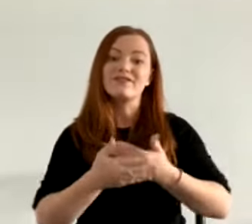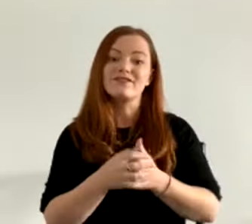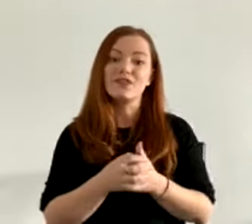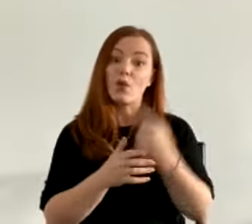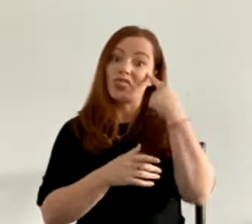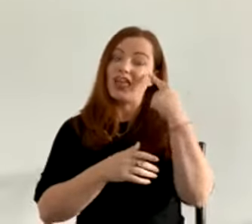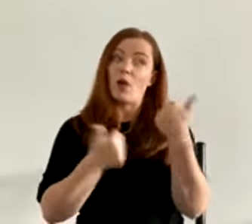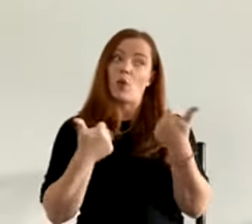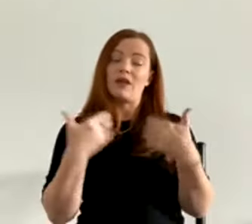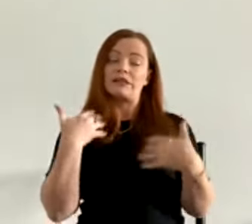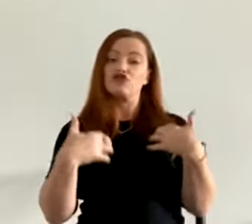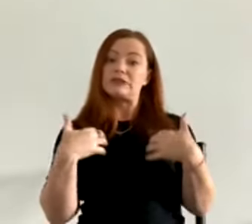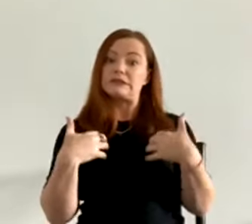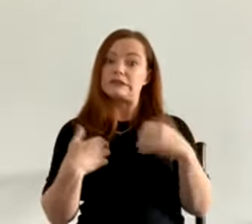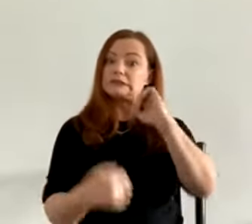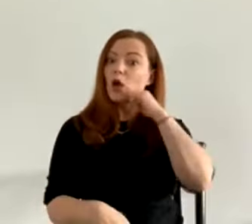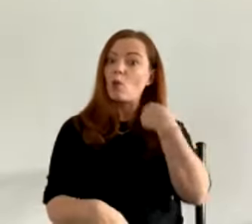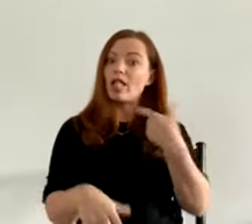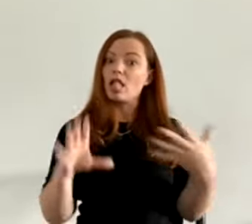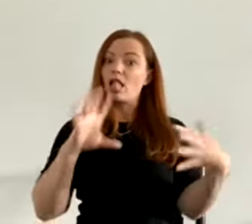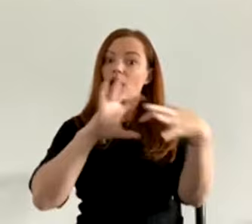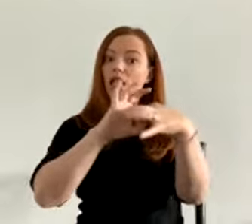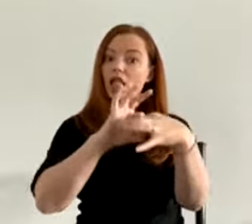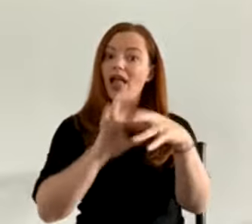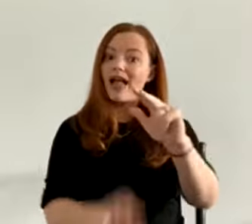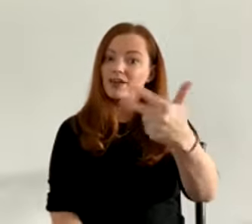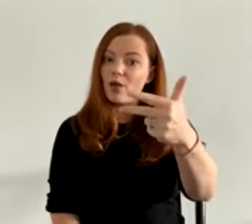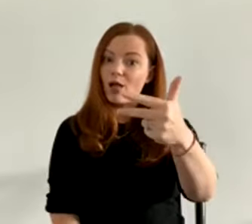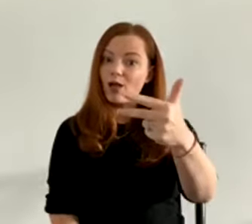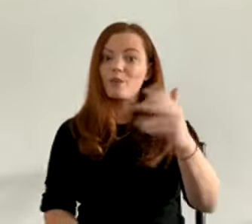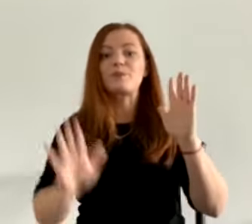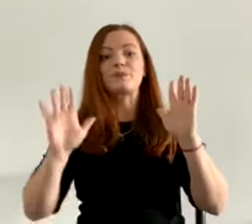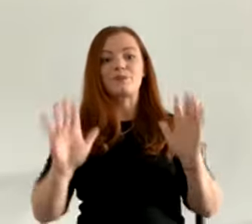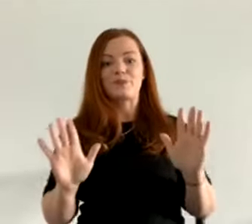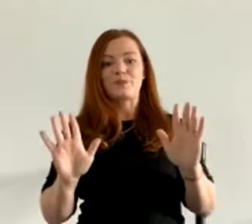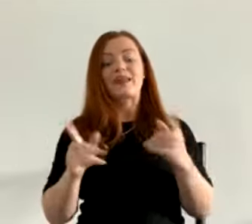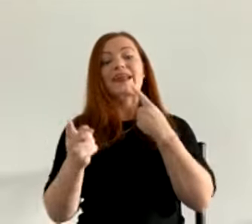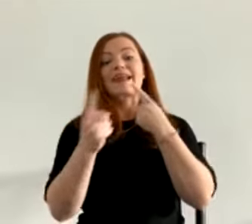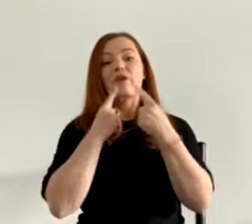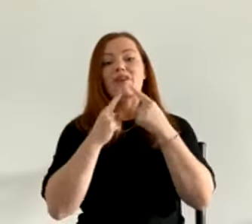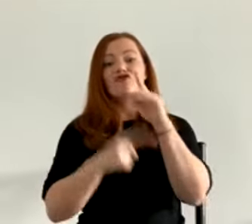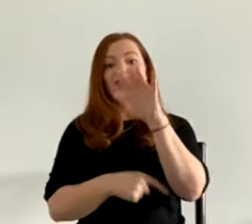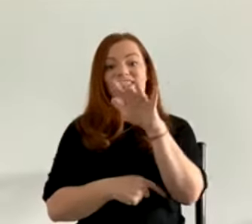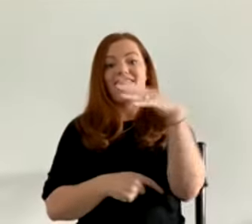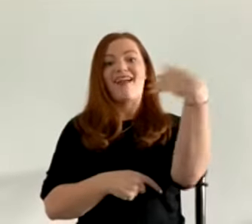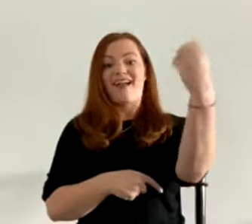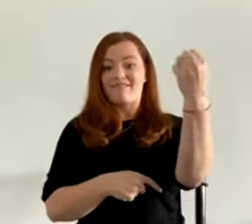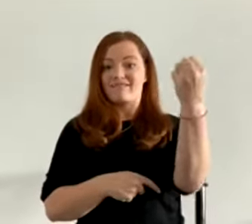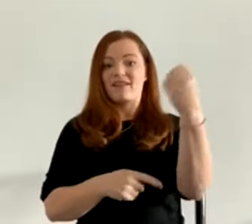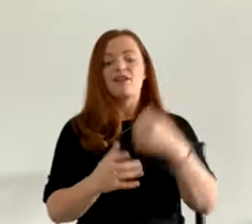watch. I'm going to try and watch that as well, but anyway, the information's there, and I urge you to go and look at them. But